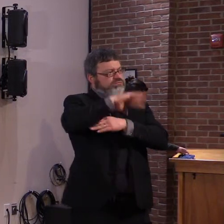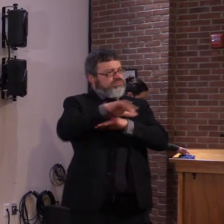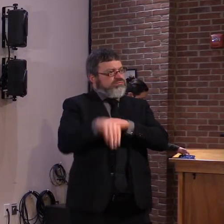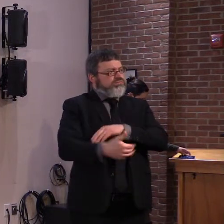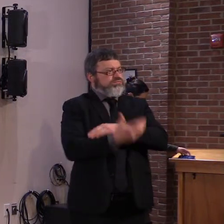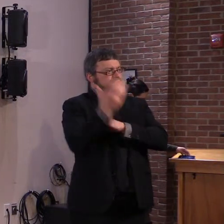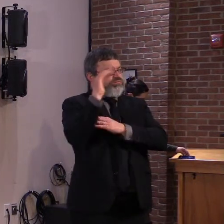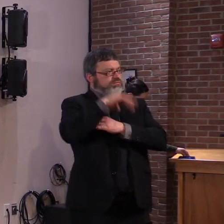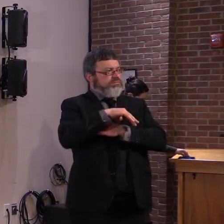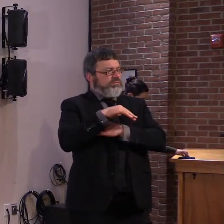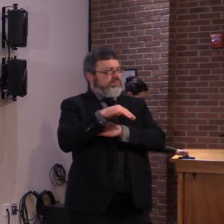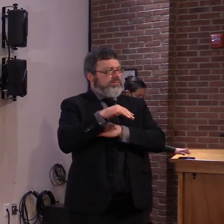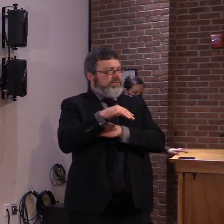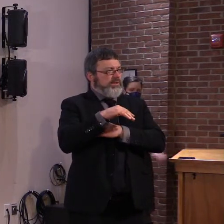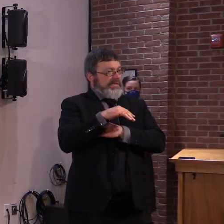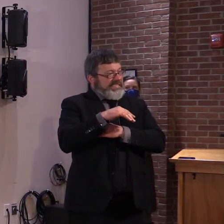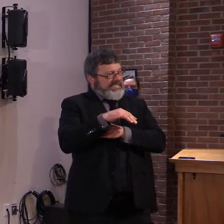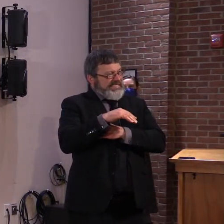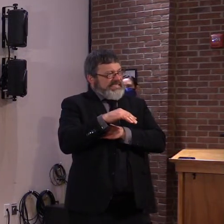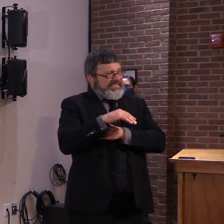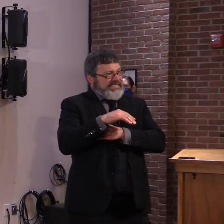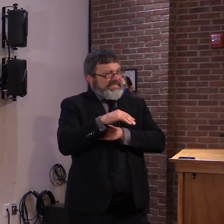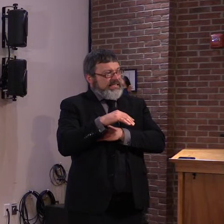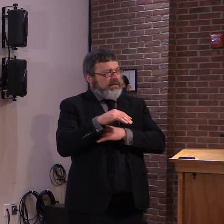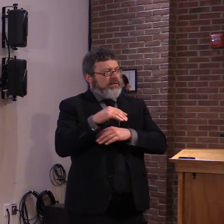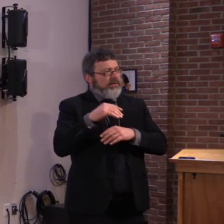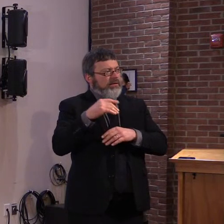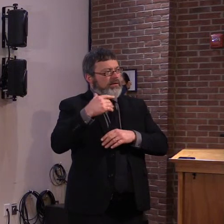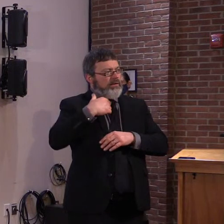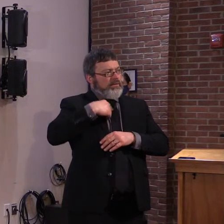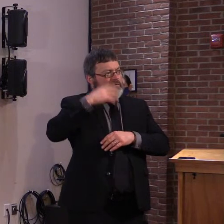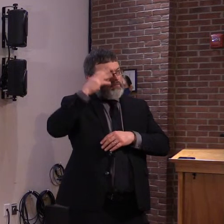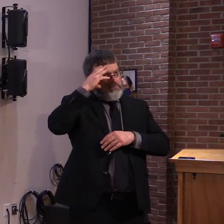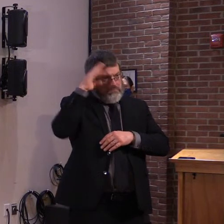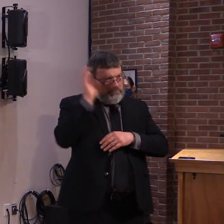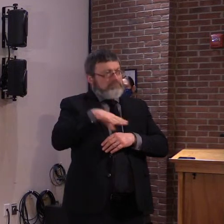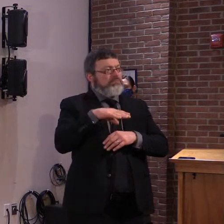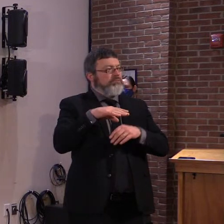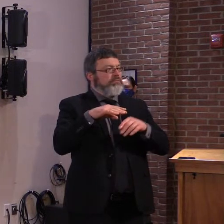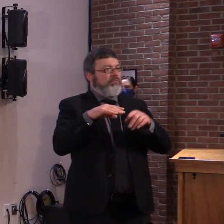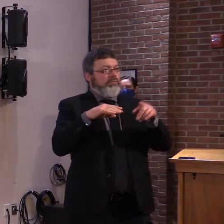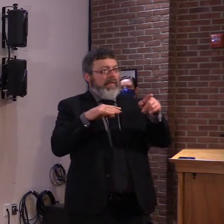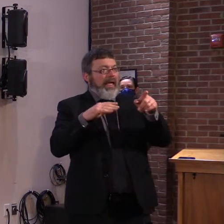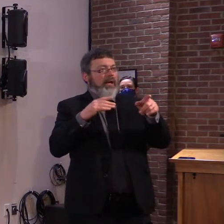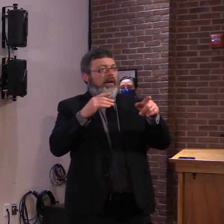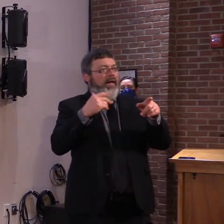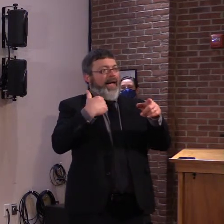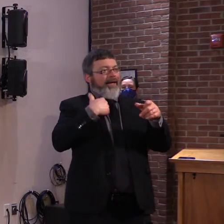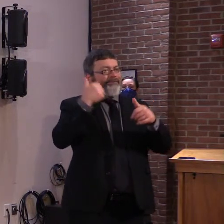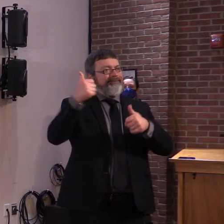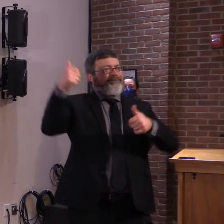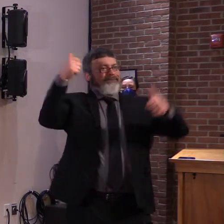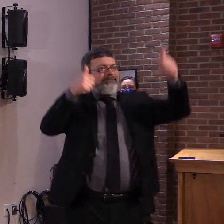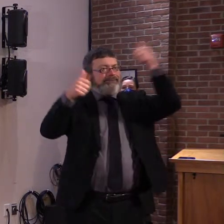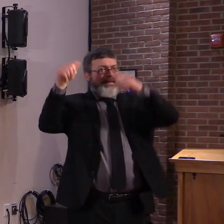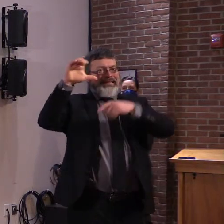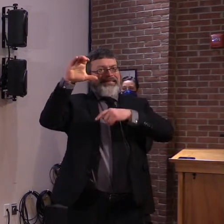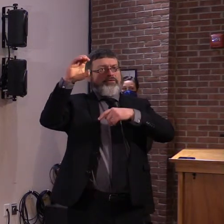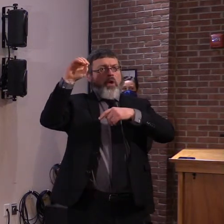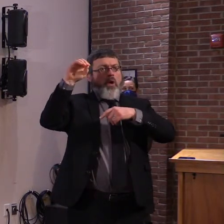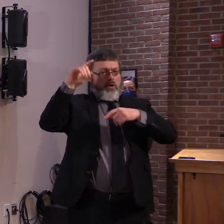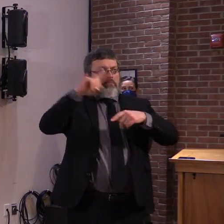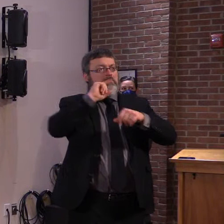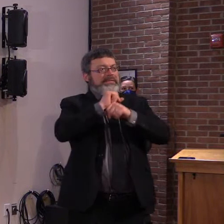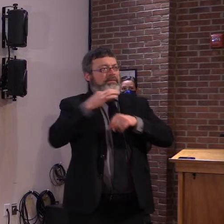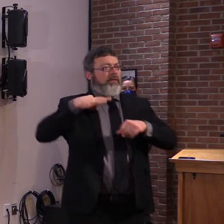of organizations, nurses, coming in and helping out. UVMMC has been critical